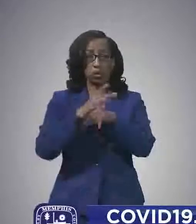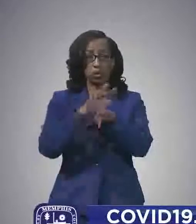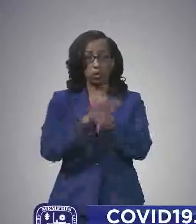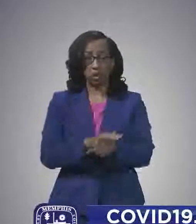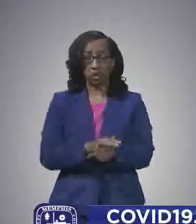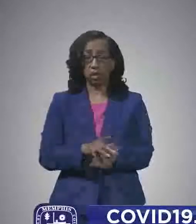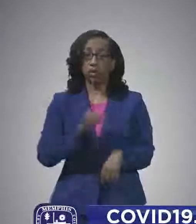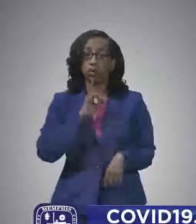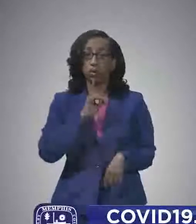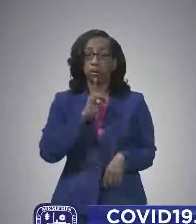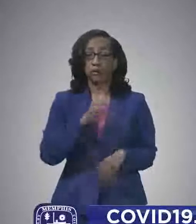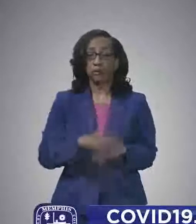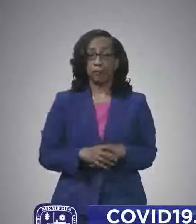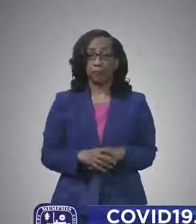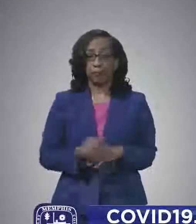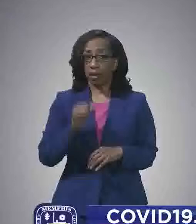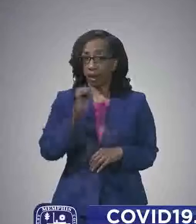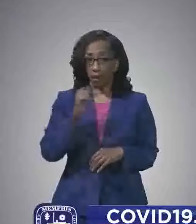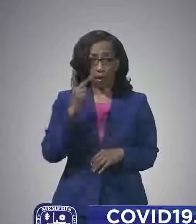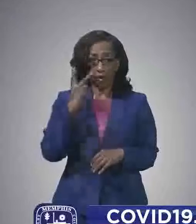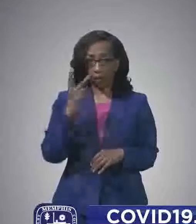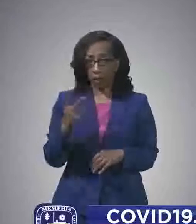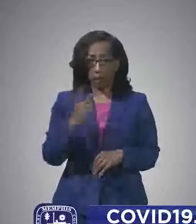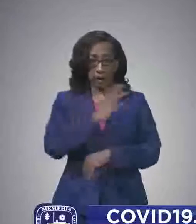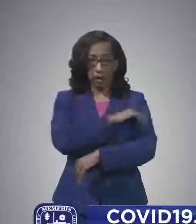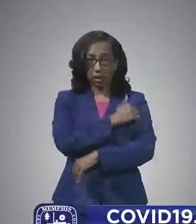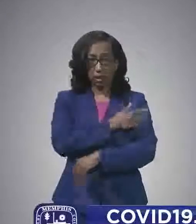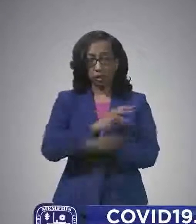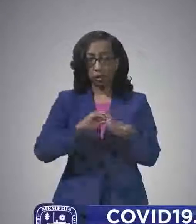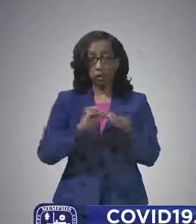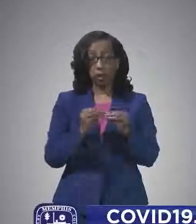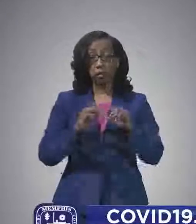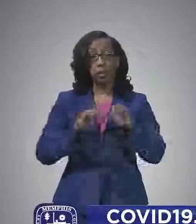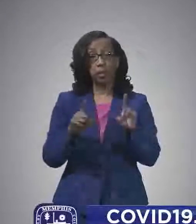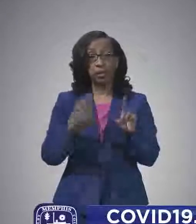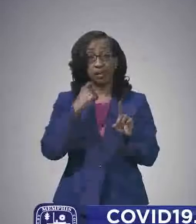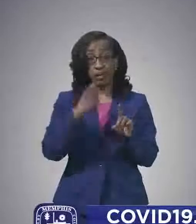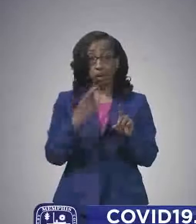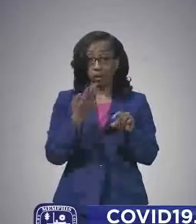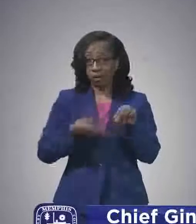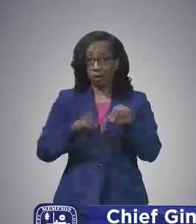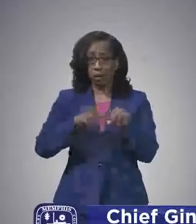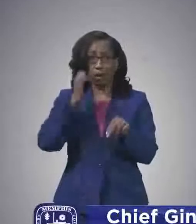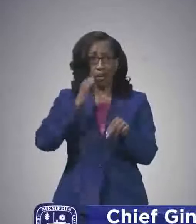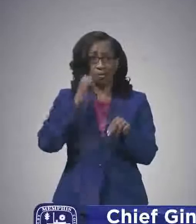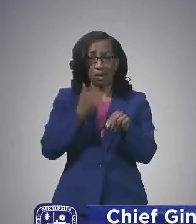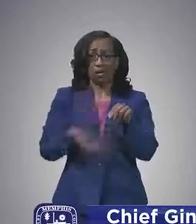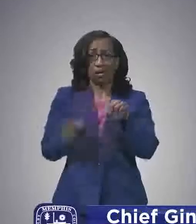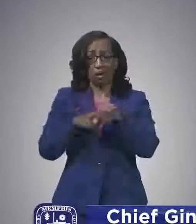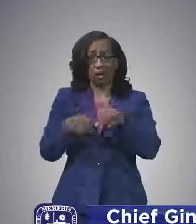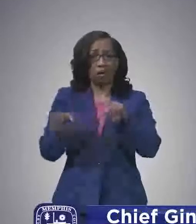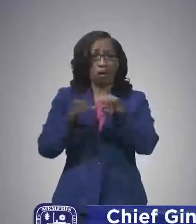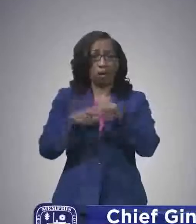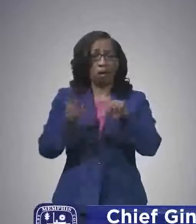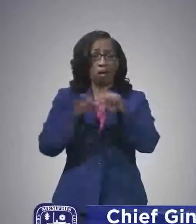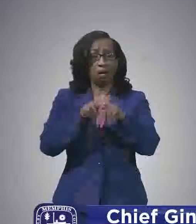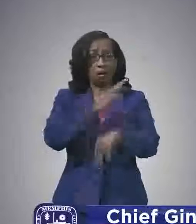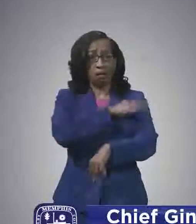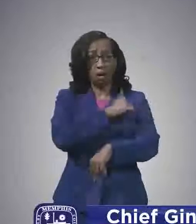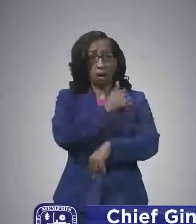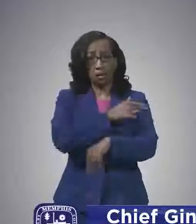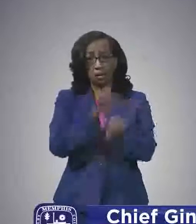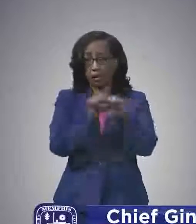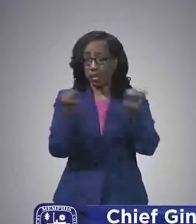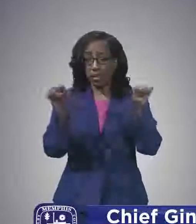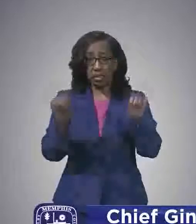Definitely. I'm not looking at the current hospital numbers, but I can tell you that they're going up every day. Our capacity in the hospital system